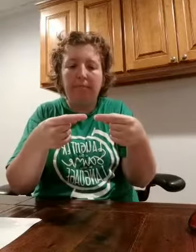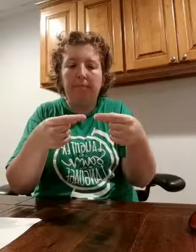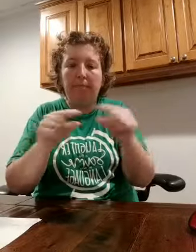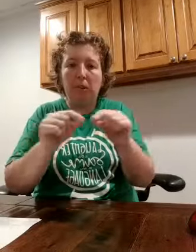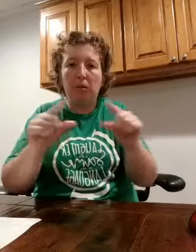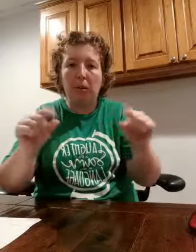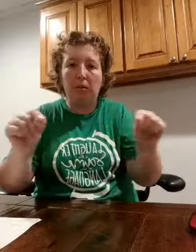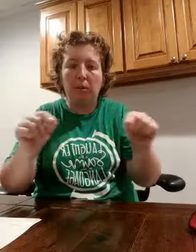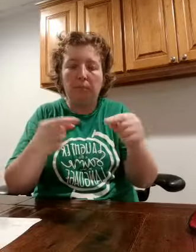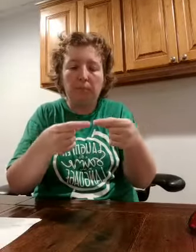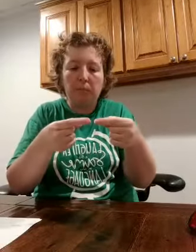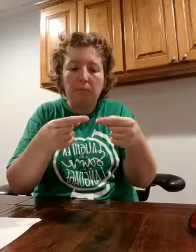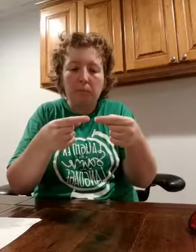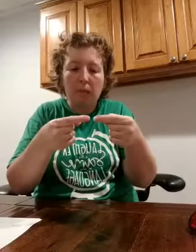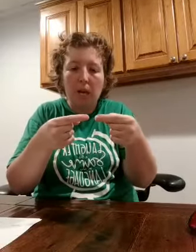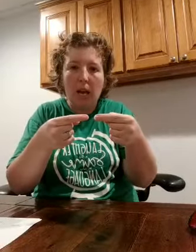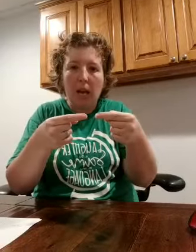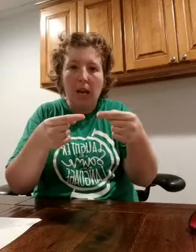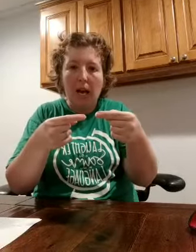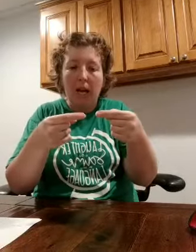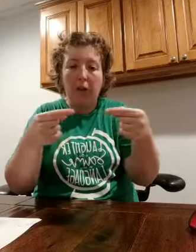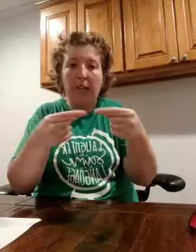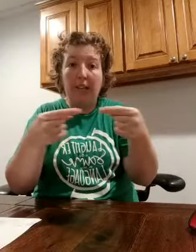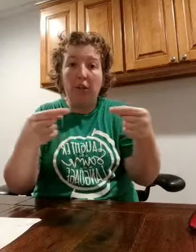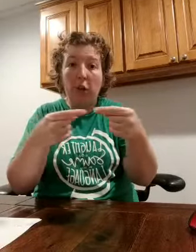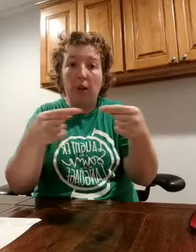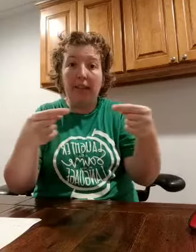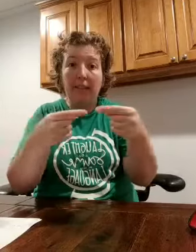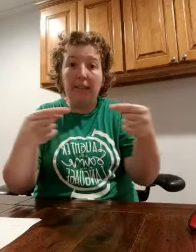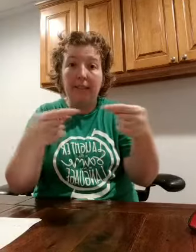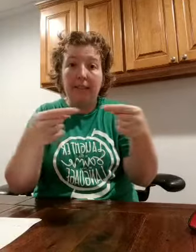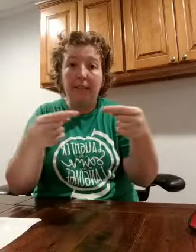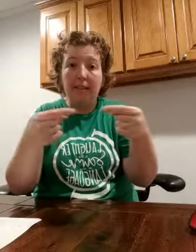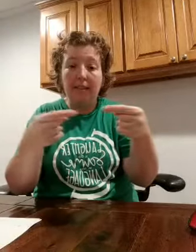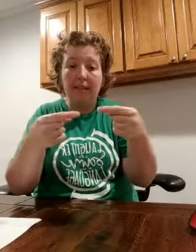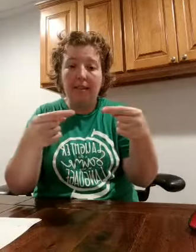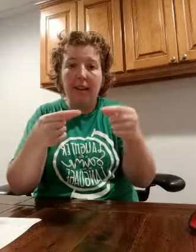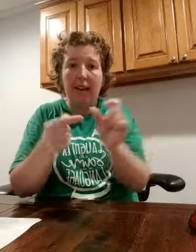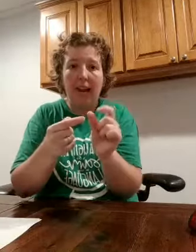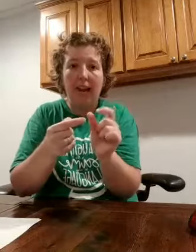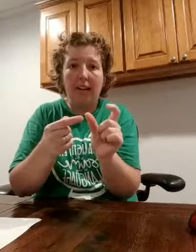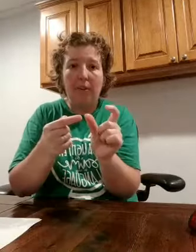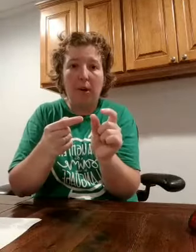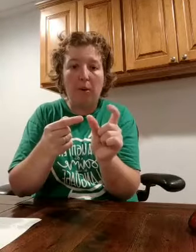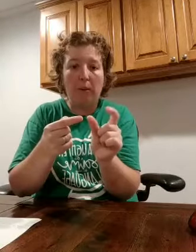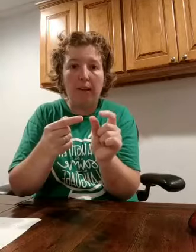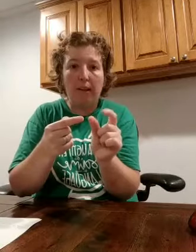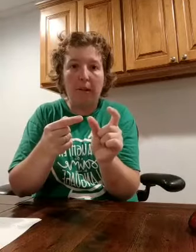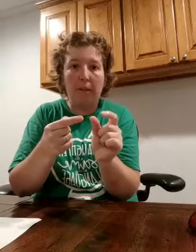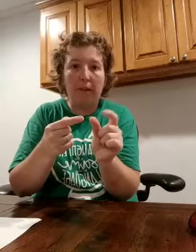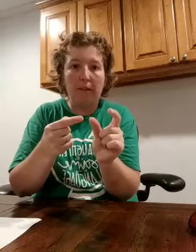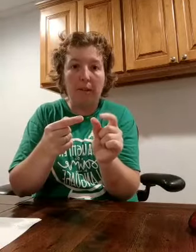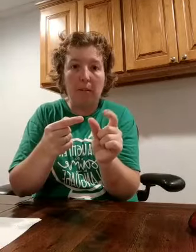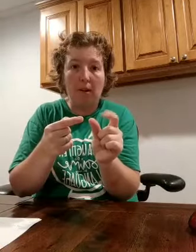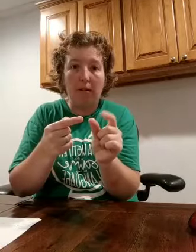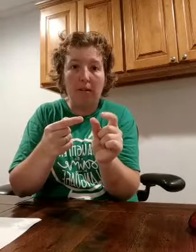or sausage. And you could even go like this, and it'll get bigger and smaller in